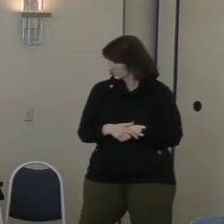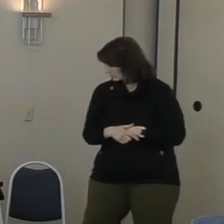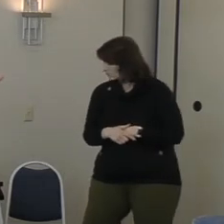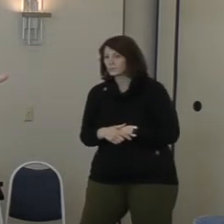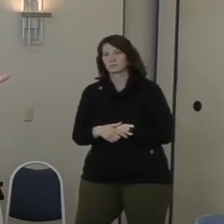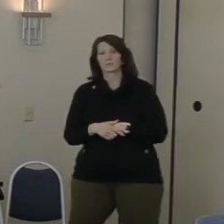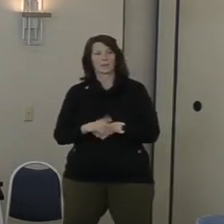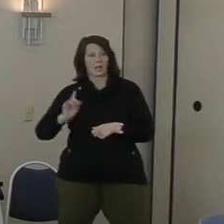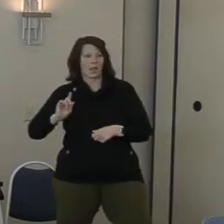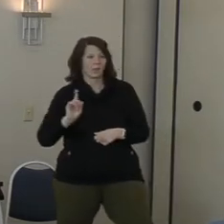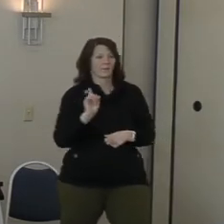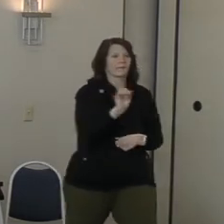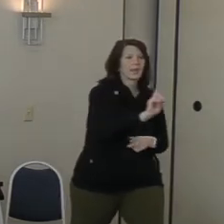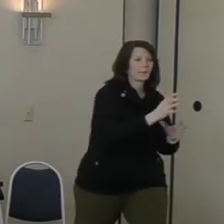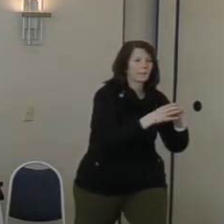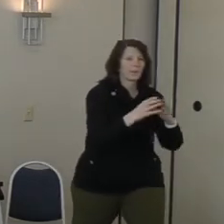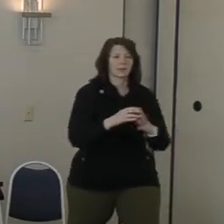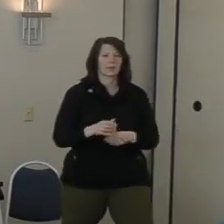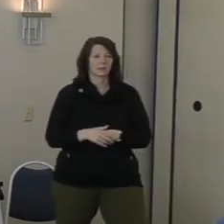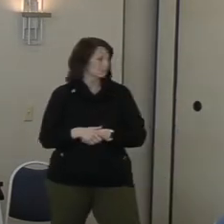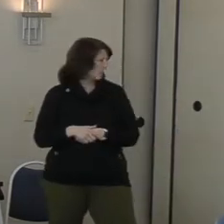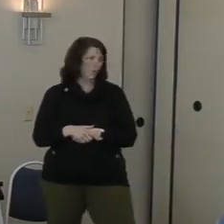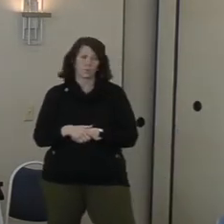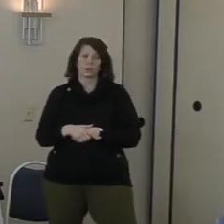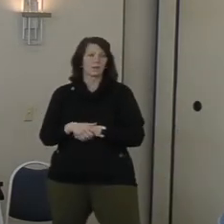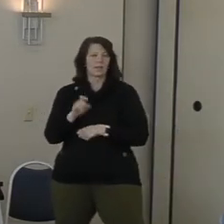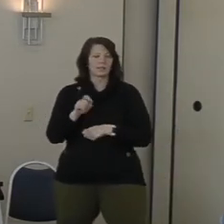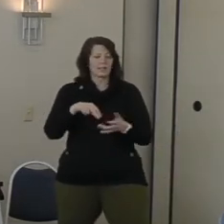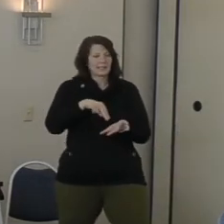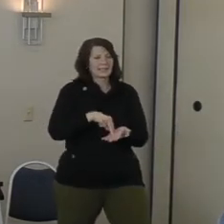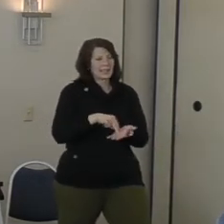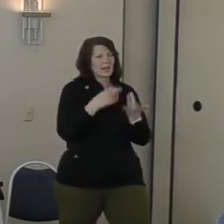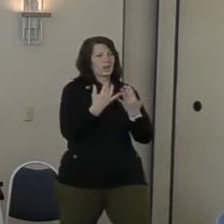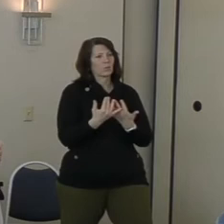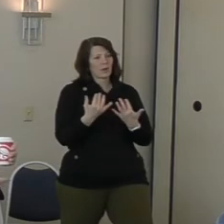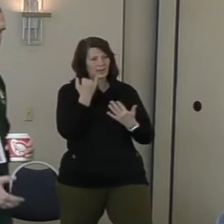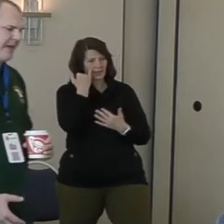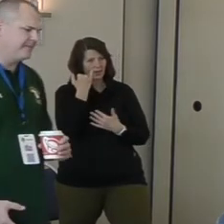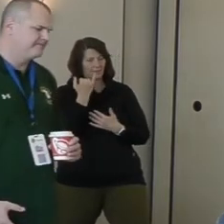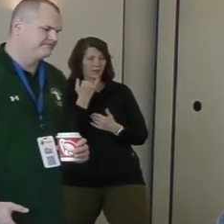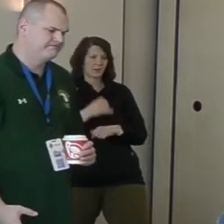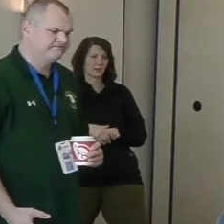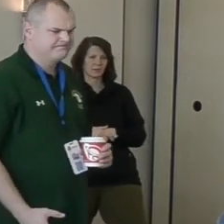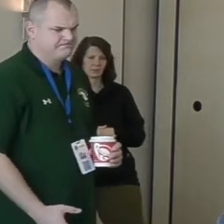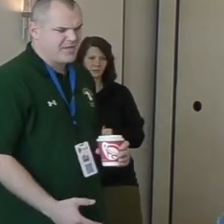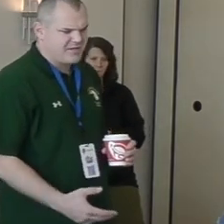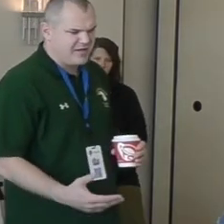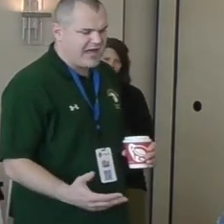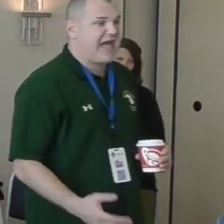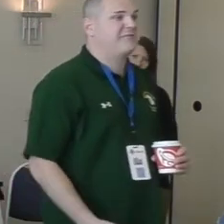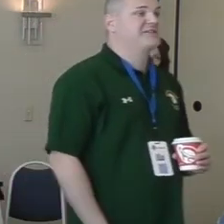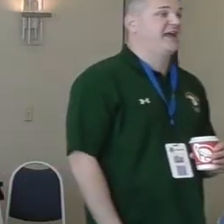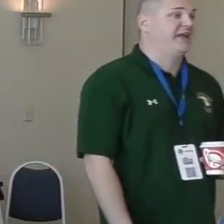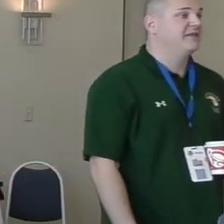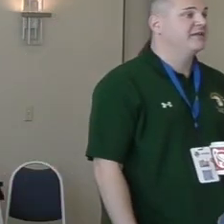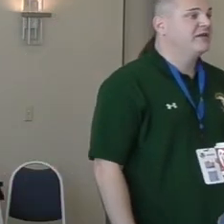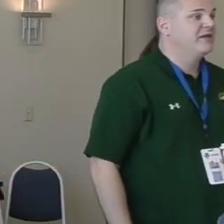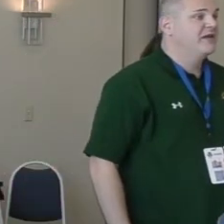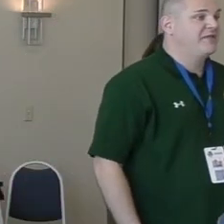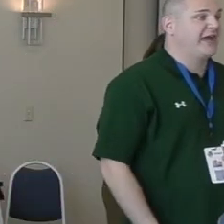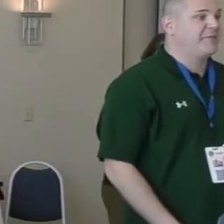Are they flying up when the ball's out? No. They have to sit and they have to wait. And even if you're just getting a half